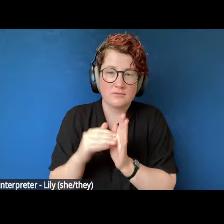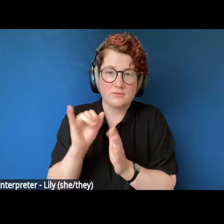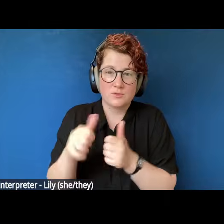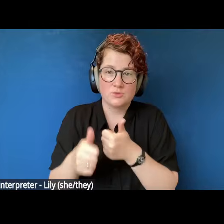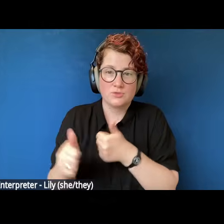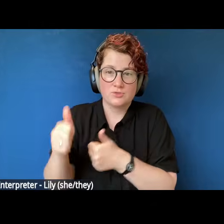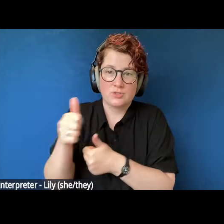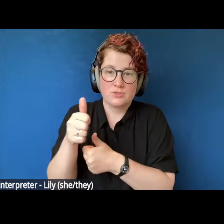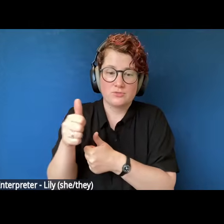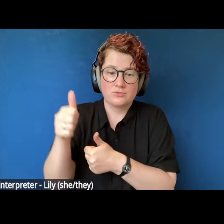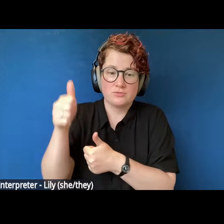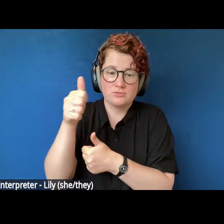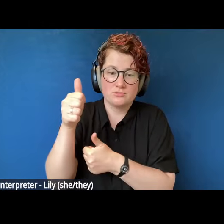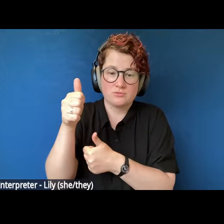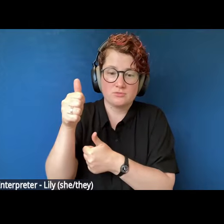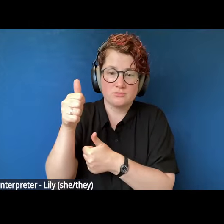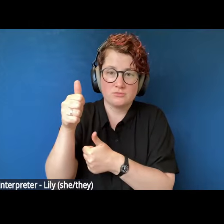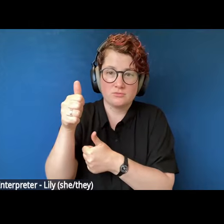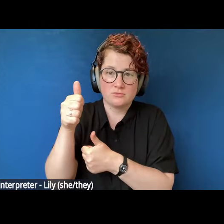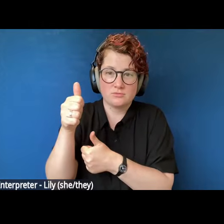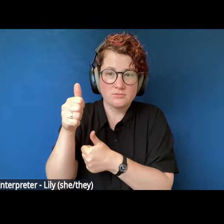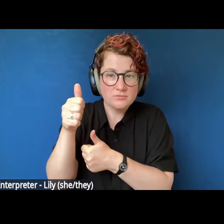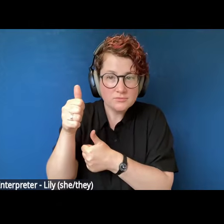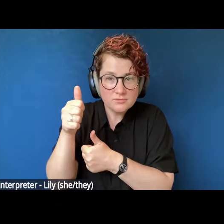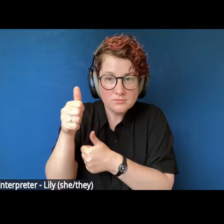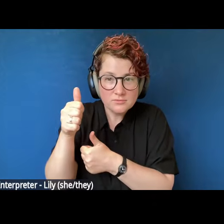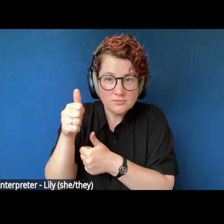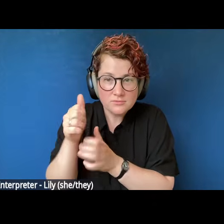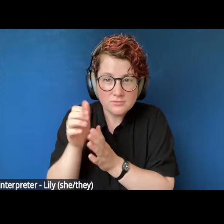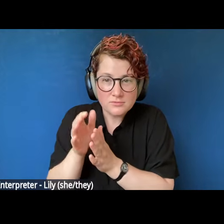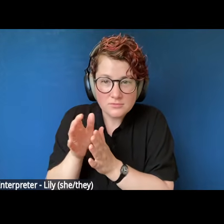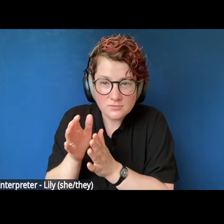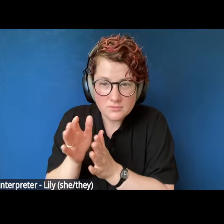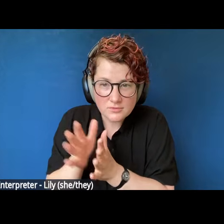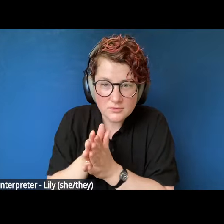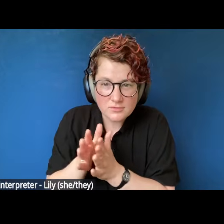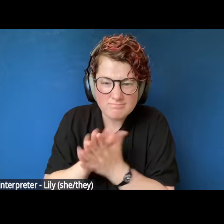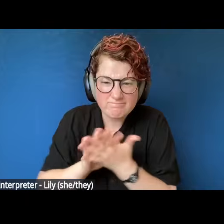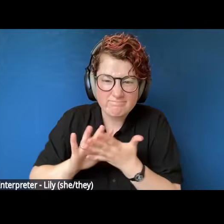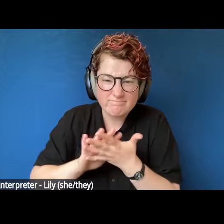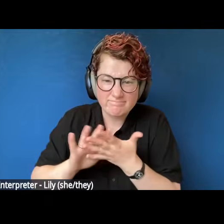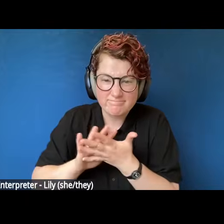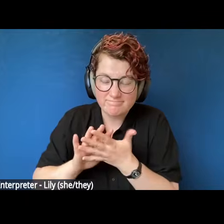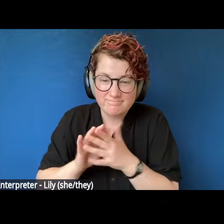standing committees? Okay. You're welcome.